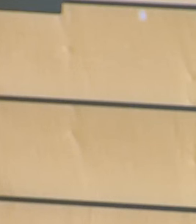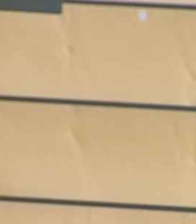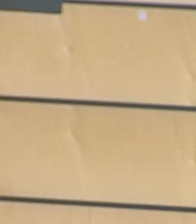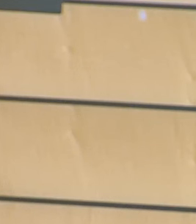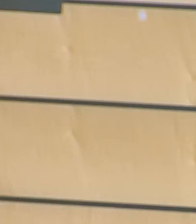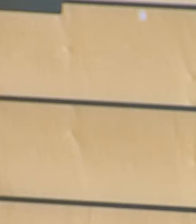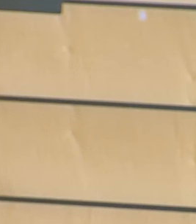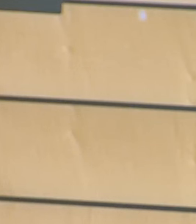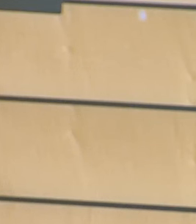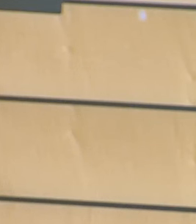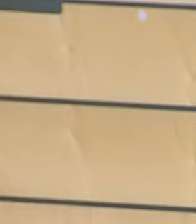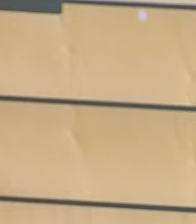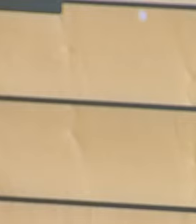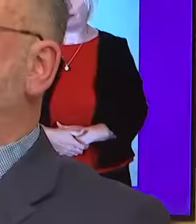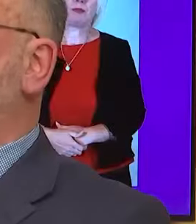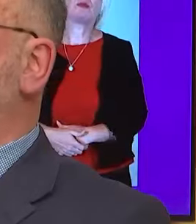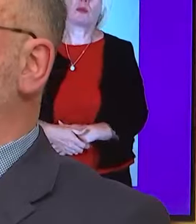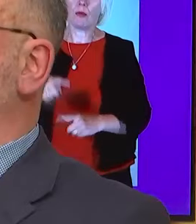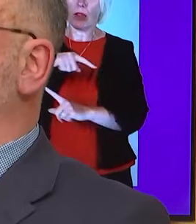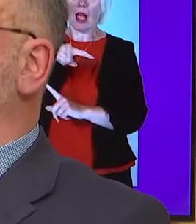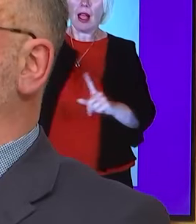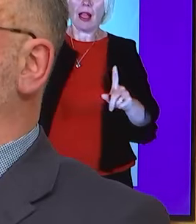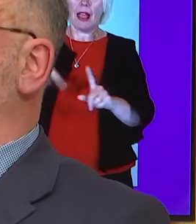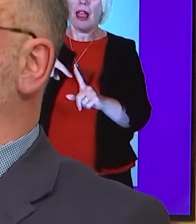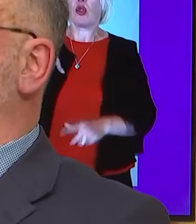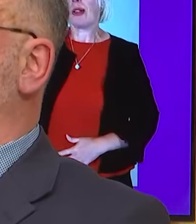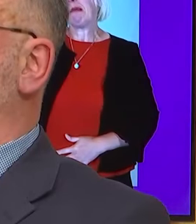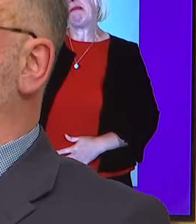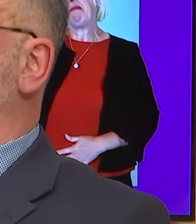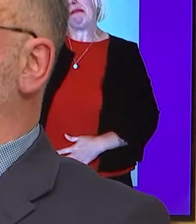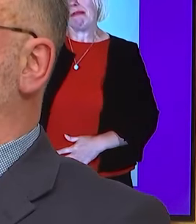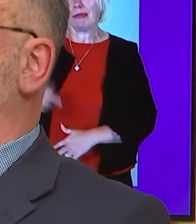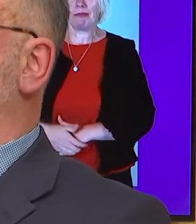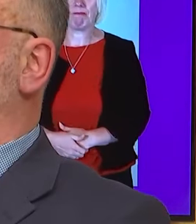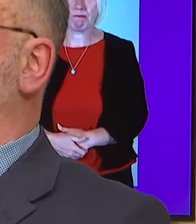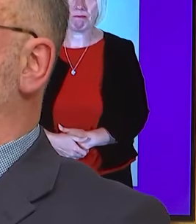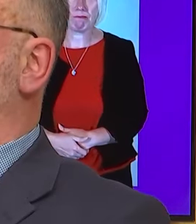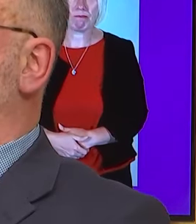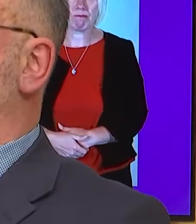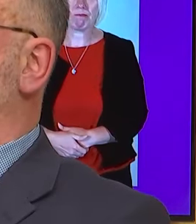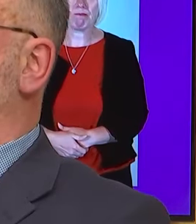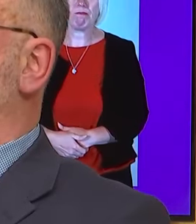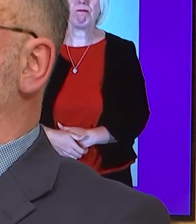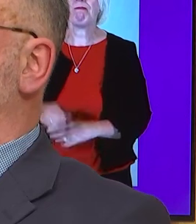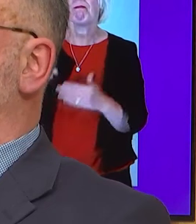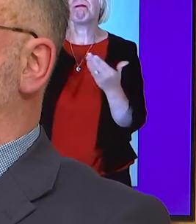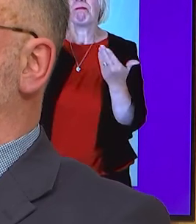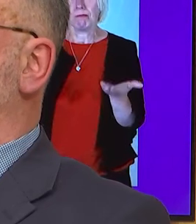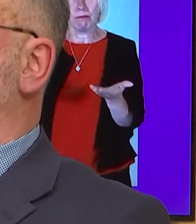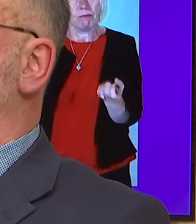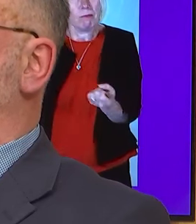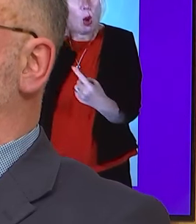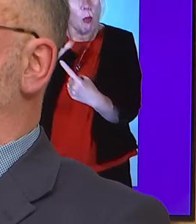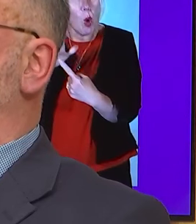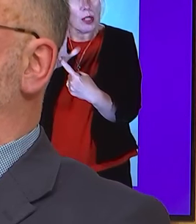Thank you. I'll come back to that because I'll give myself a bit of time to think about it. So the point about the importance of being in the room